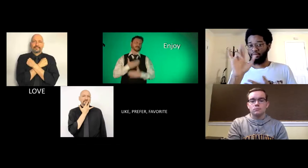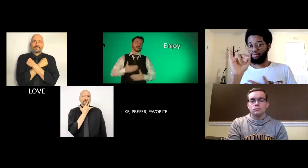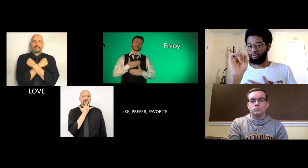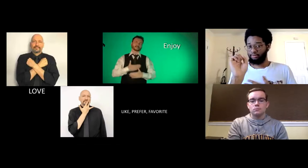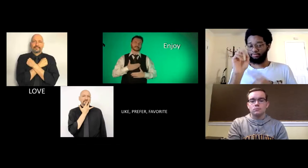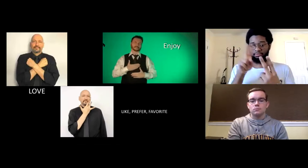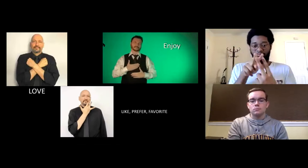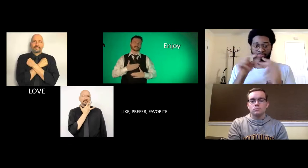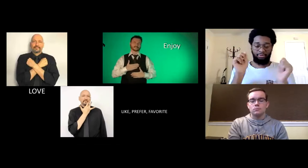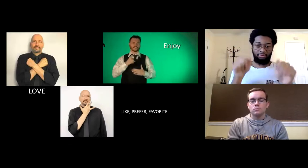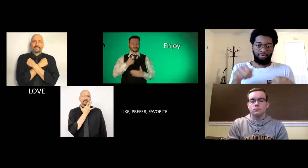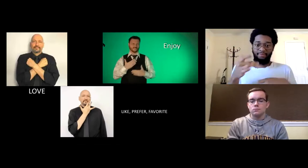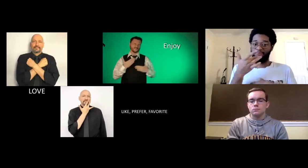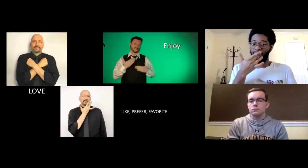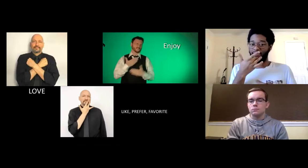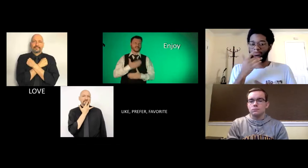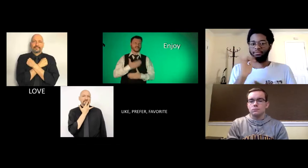well.